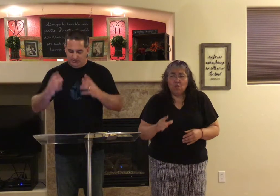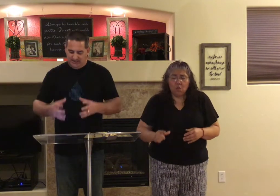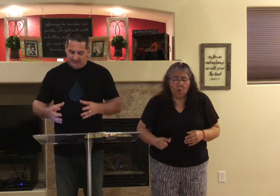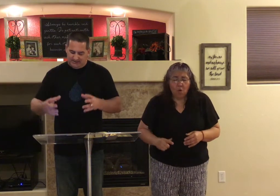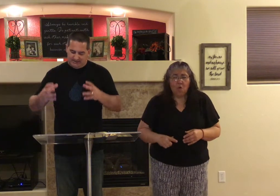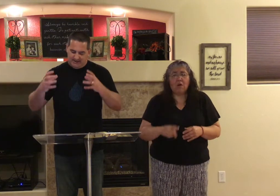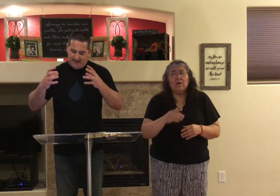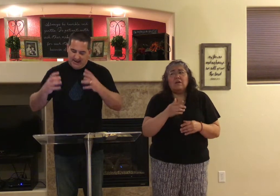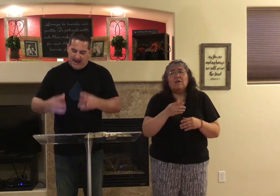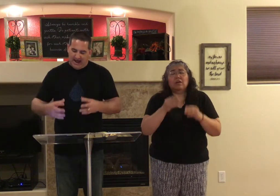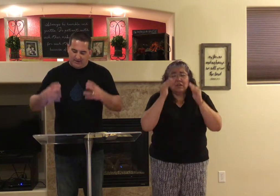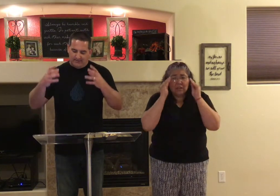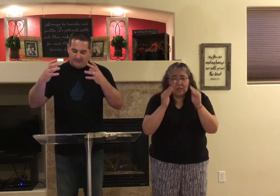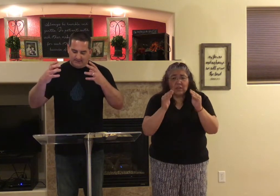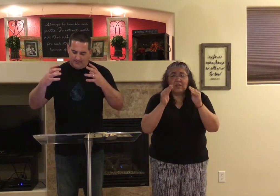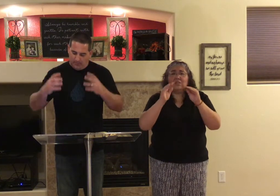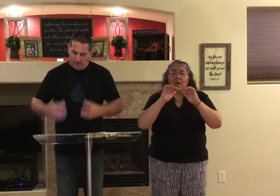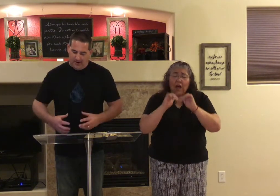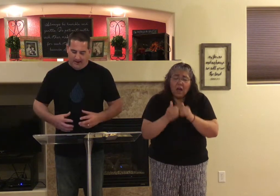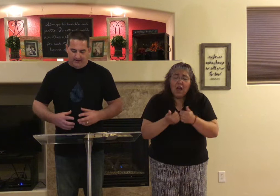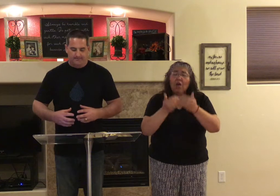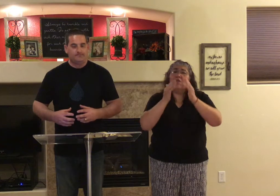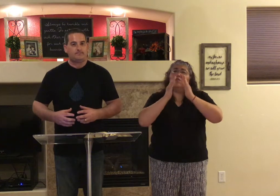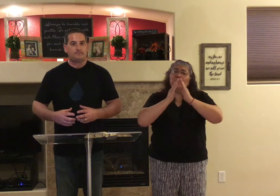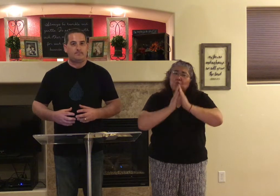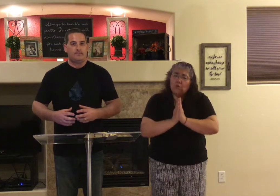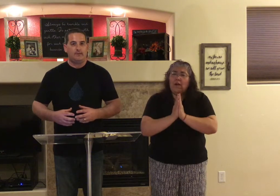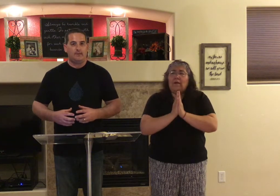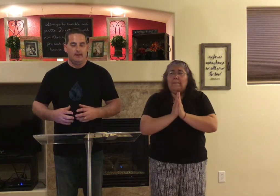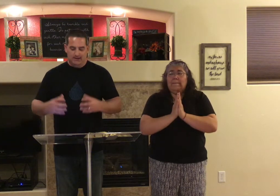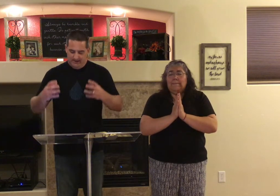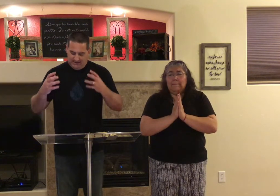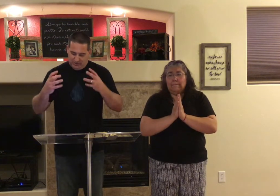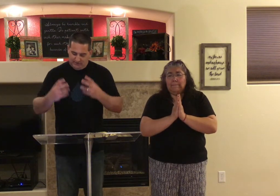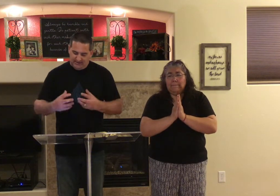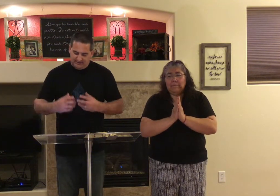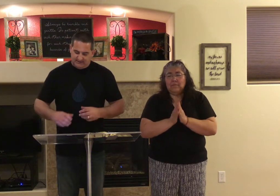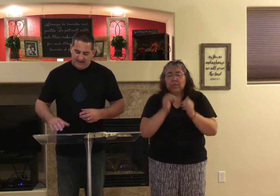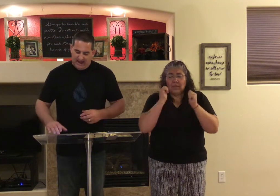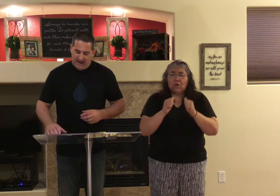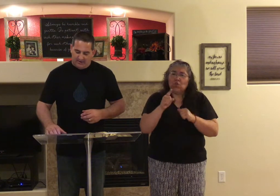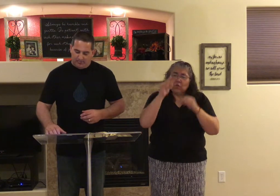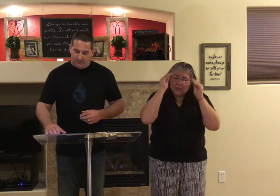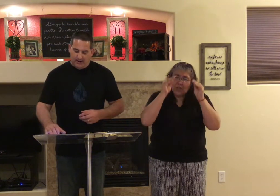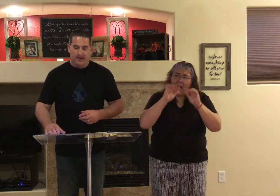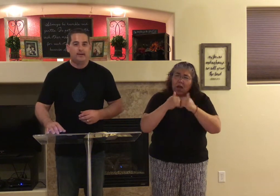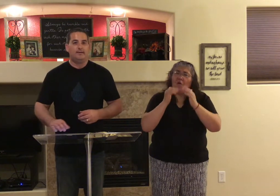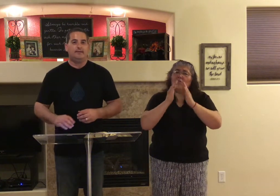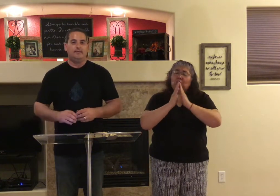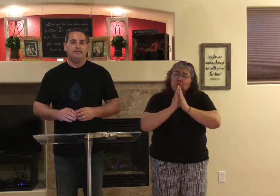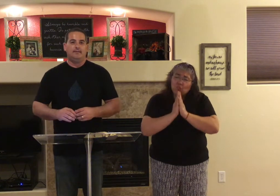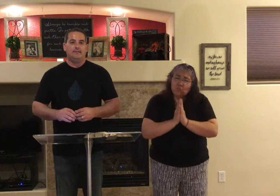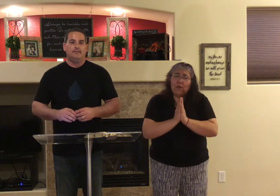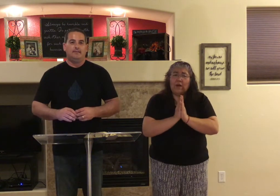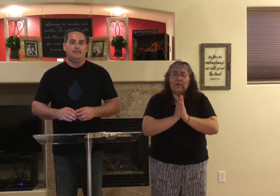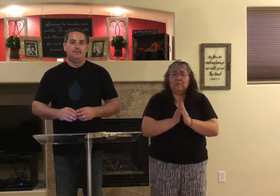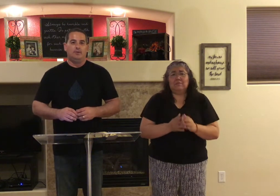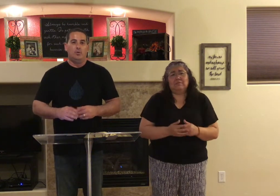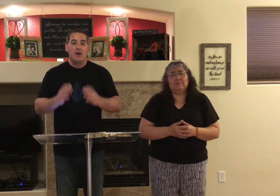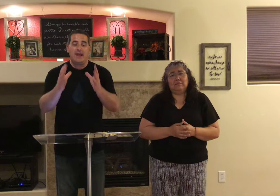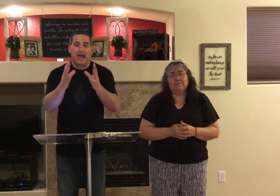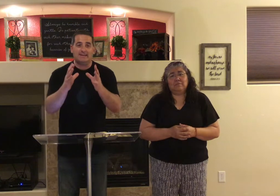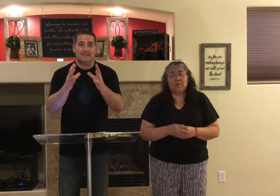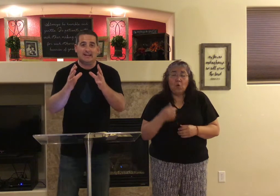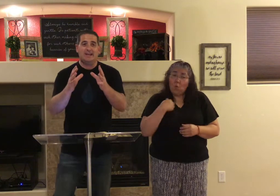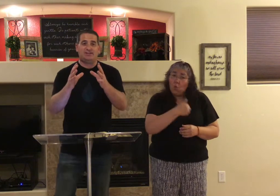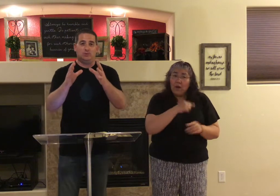can you teach us how to pray? Can you teach us how to pray?